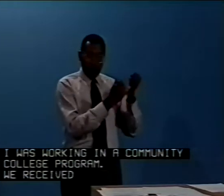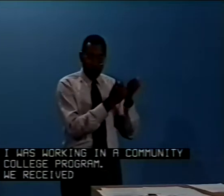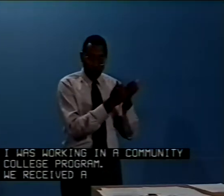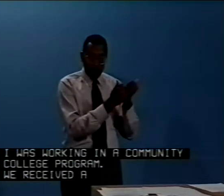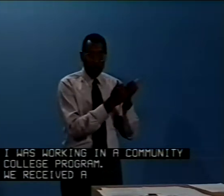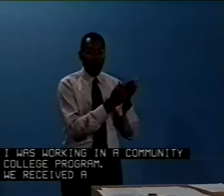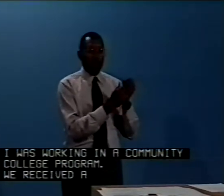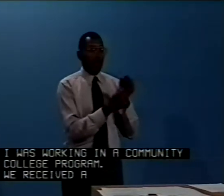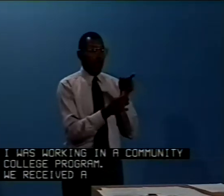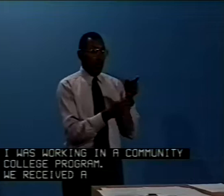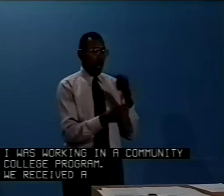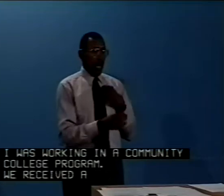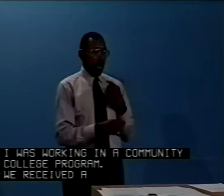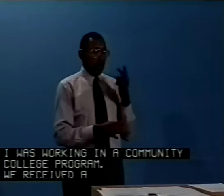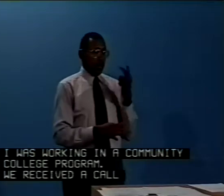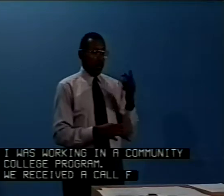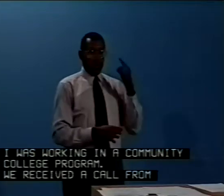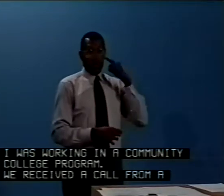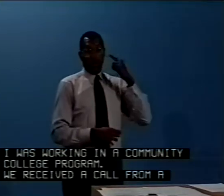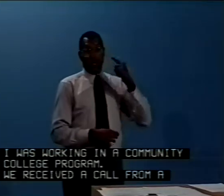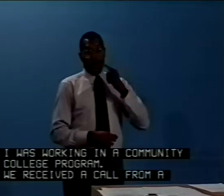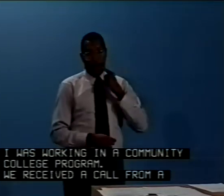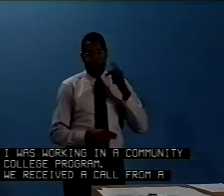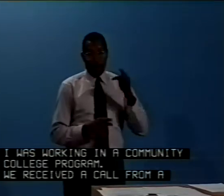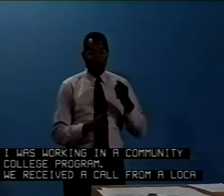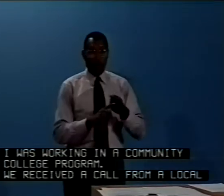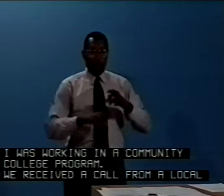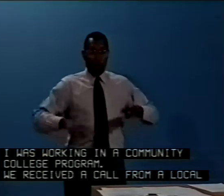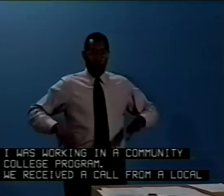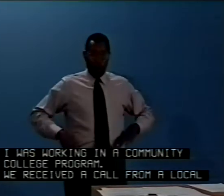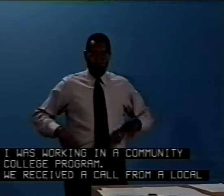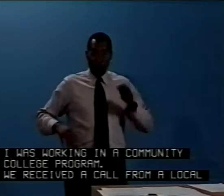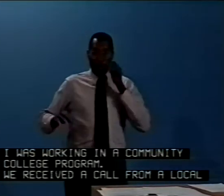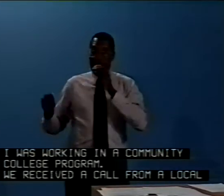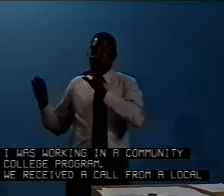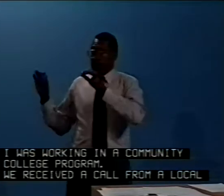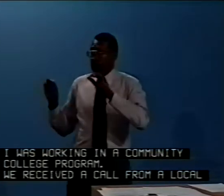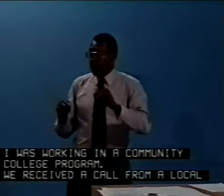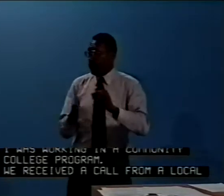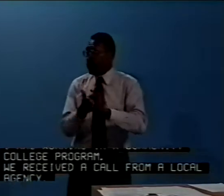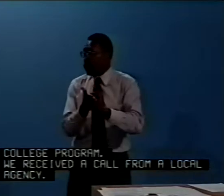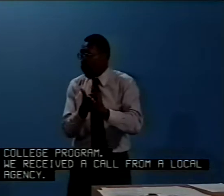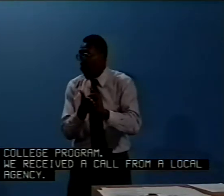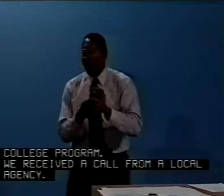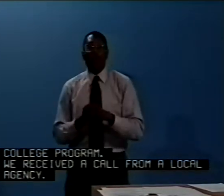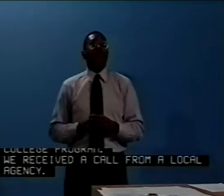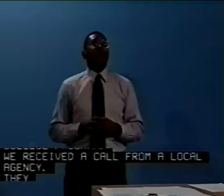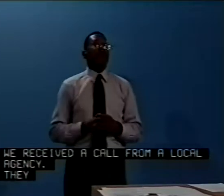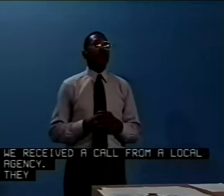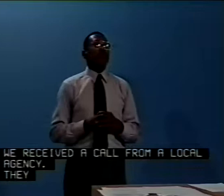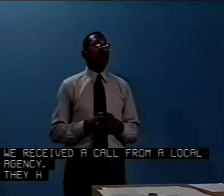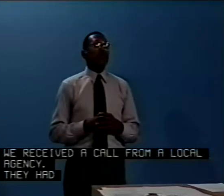from a local agency. They had two deaf people from Russia who had just recently moved to New York.